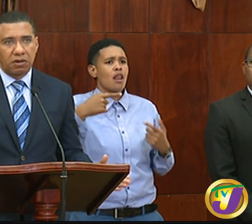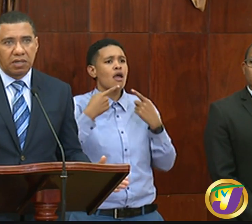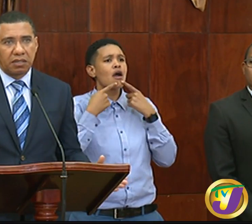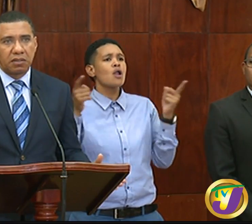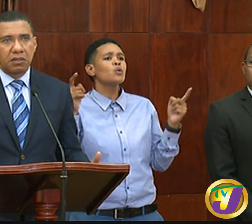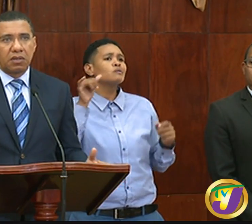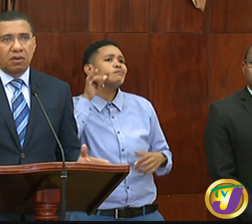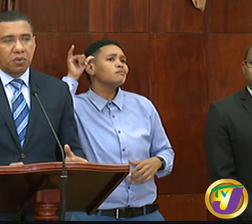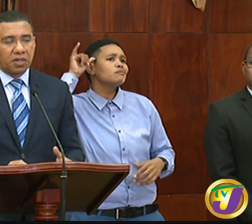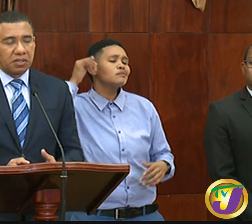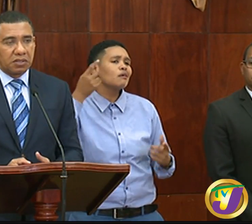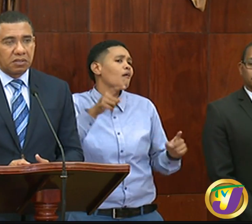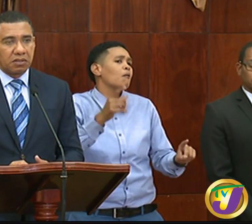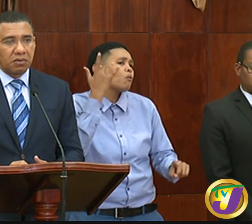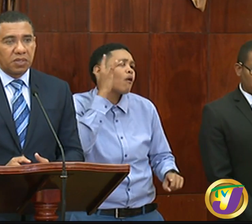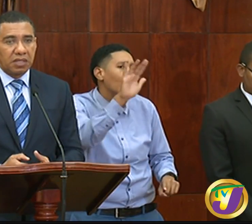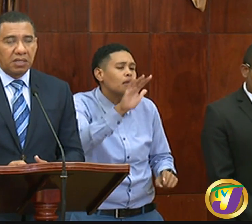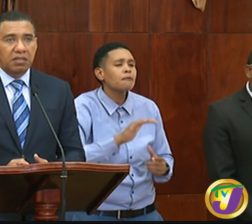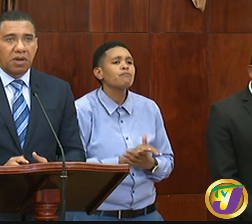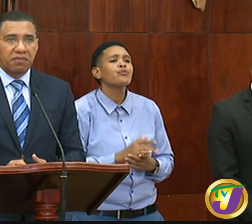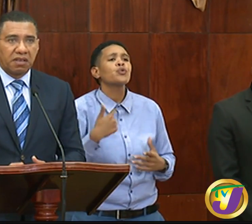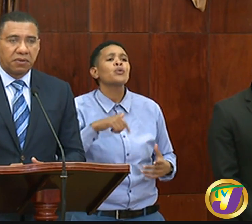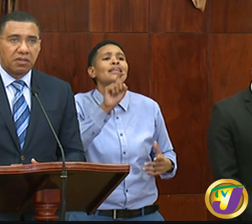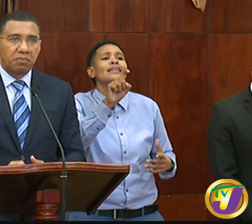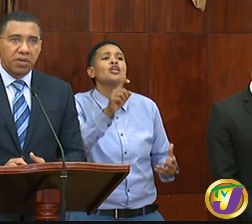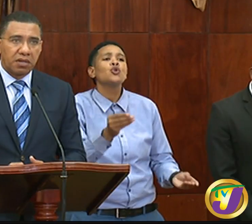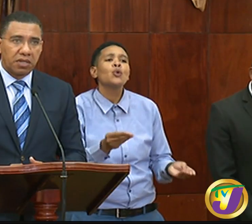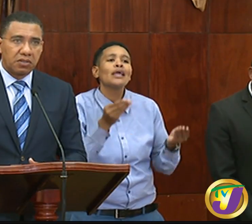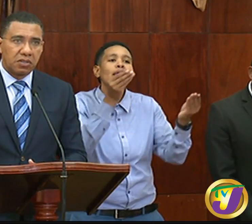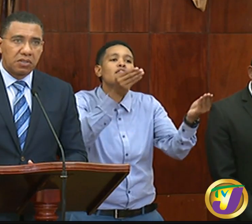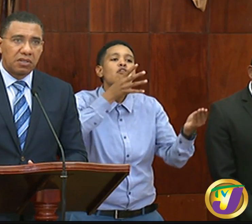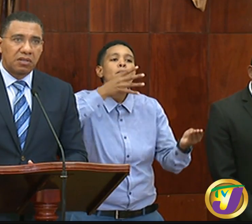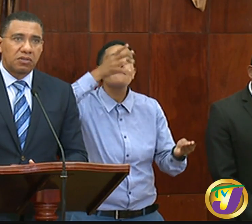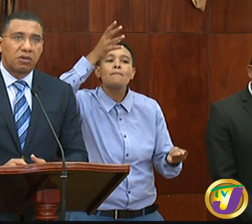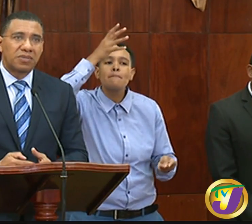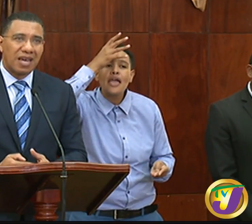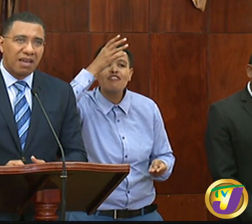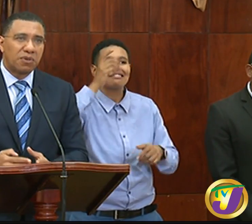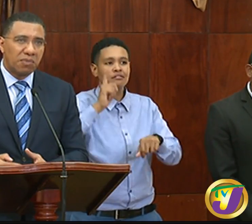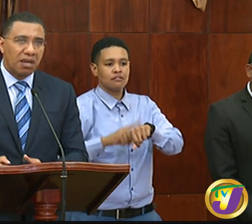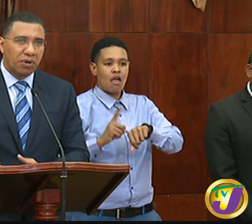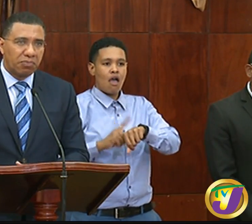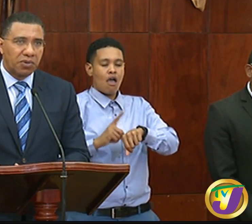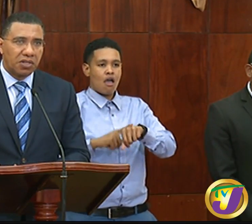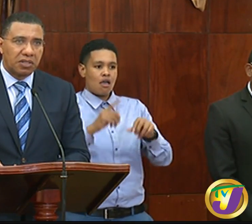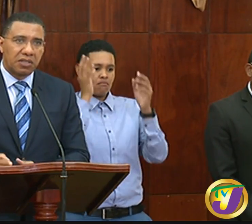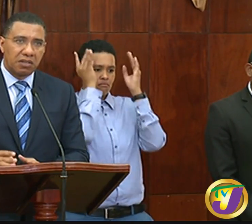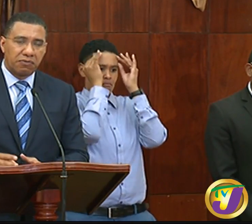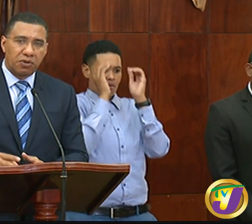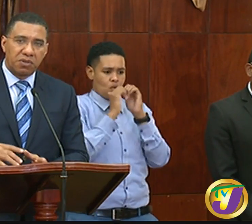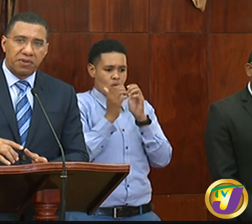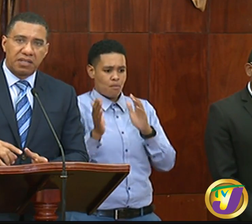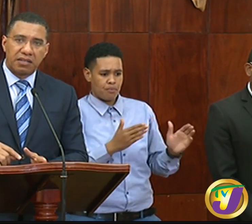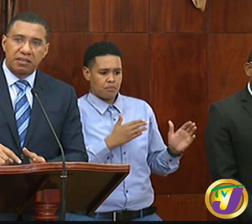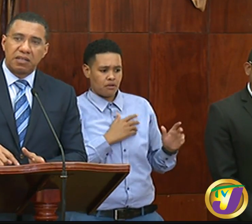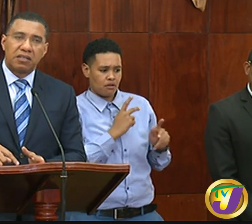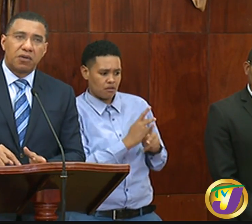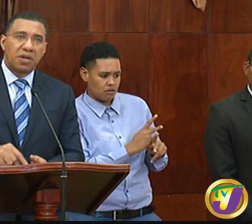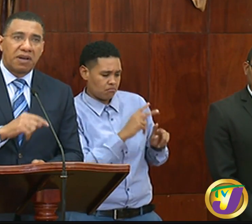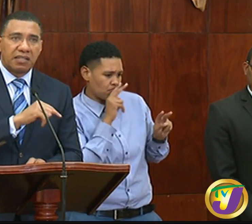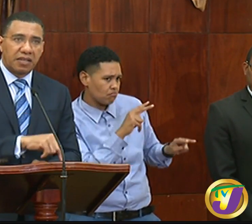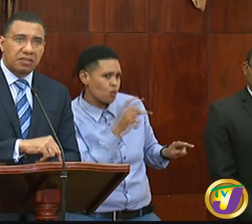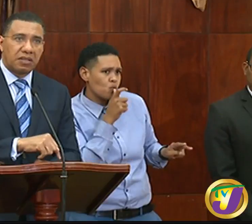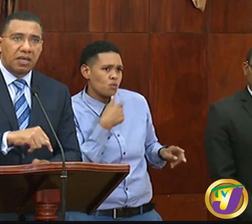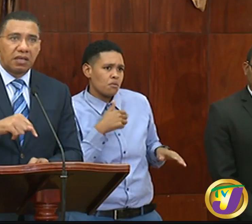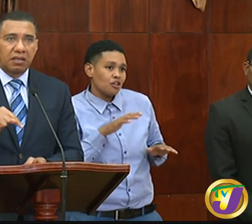it earlier was we needed to have given parents some time to make preparation, and therefore we felt that they